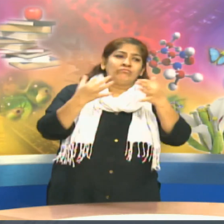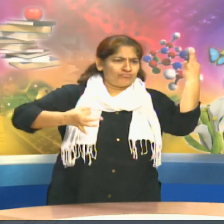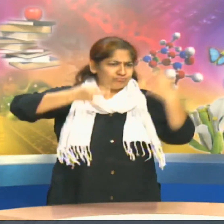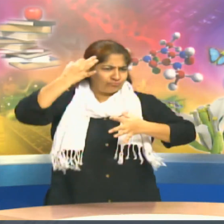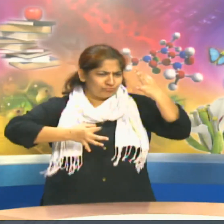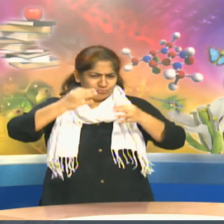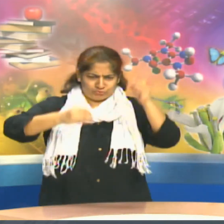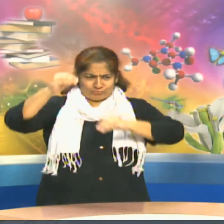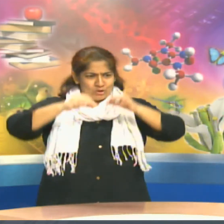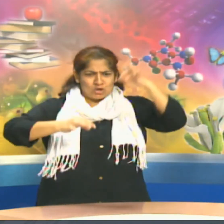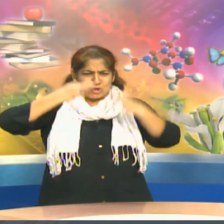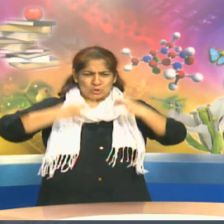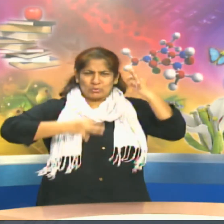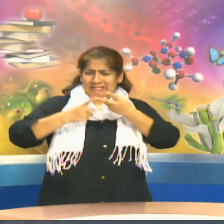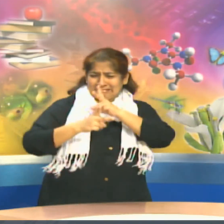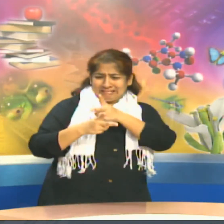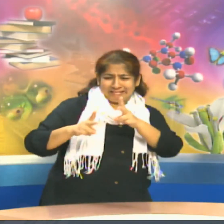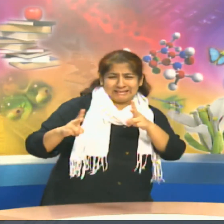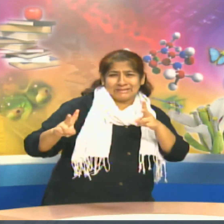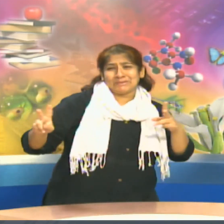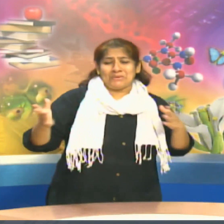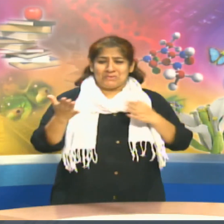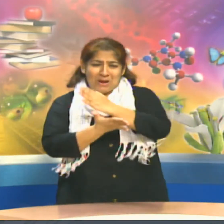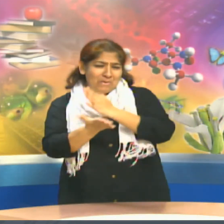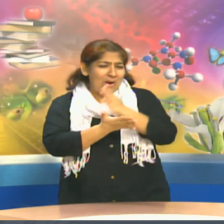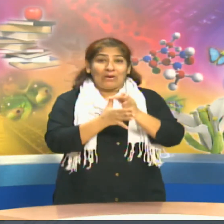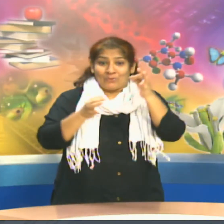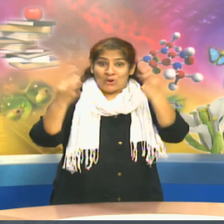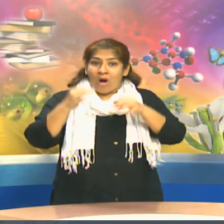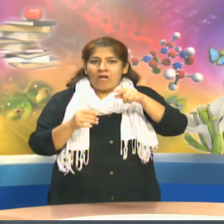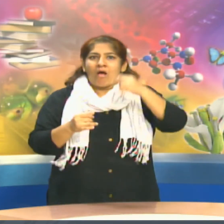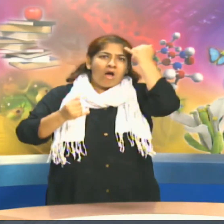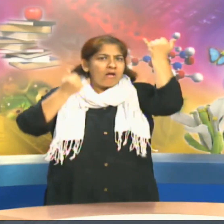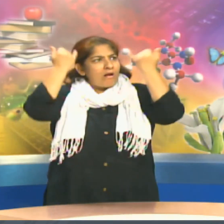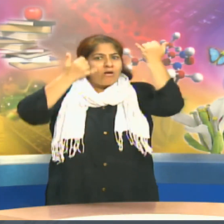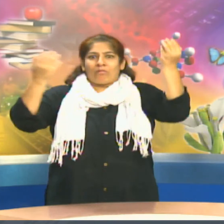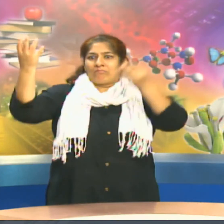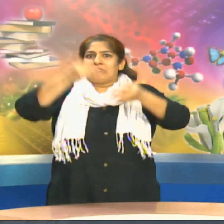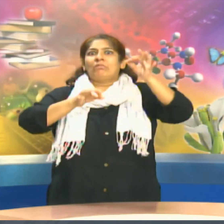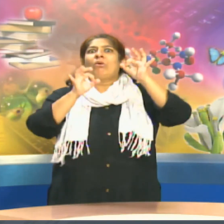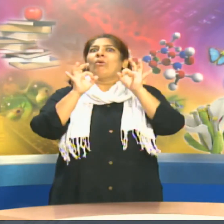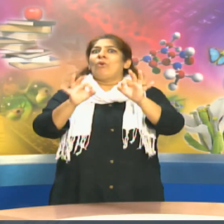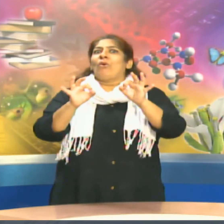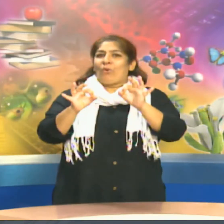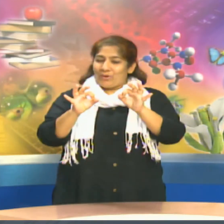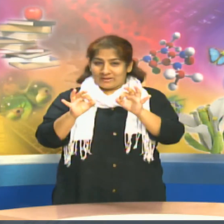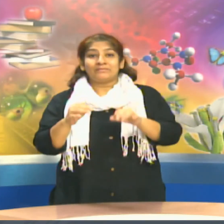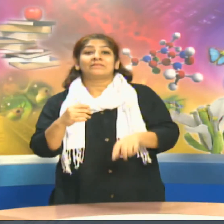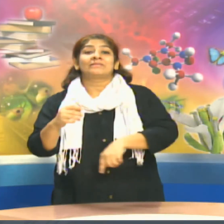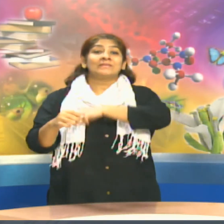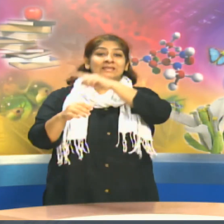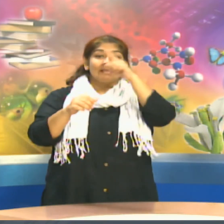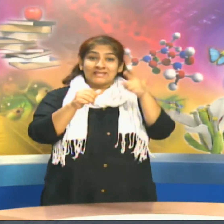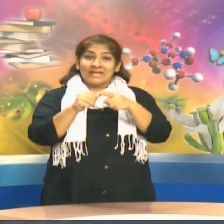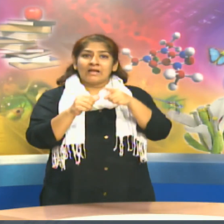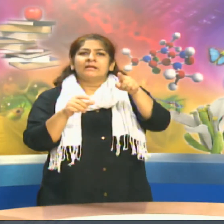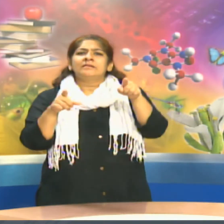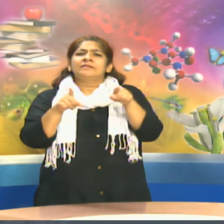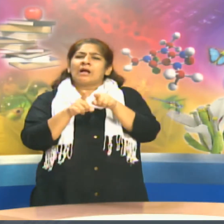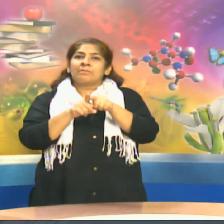So, there are different kinds of innovations or new ideas they make, and they make designed fans or designed articles.